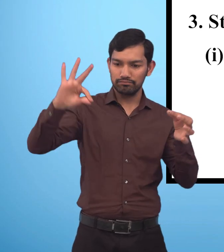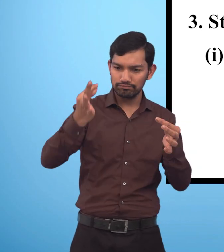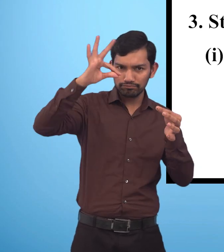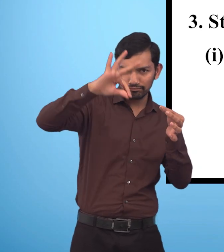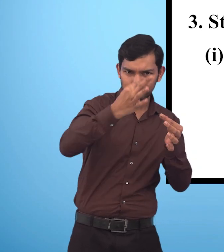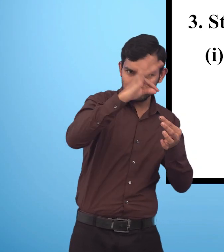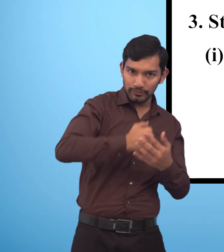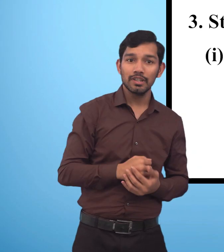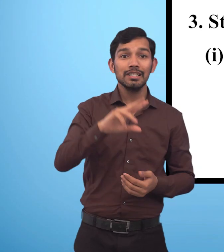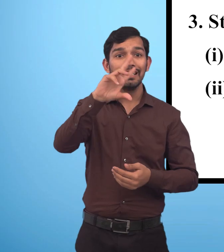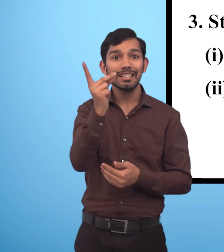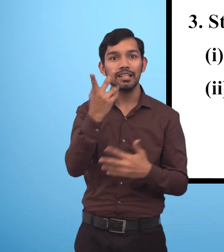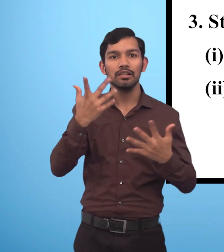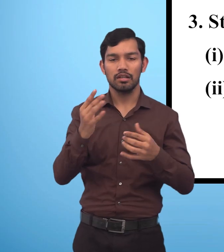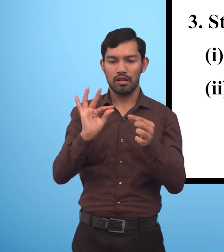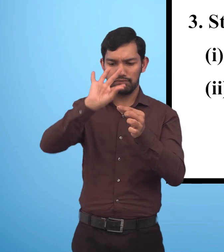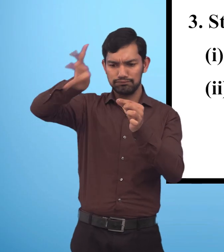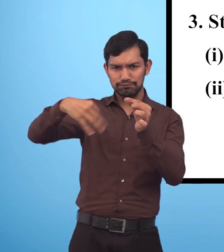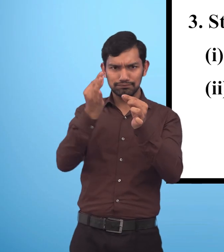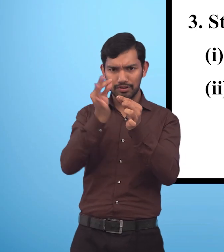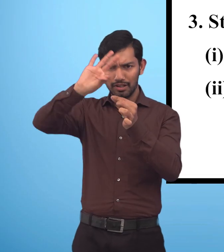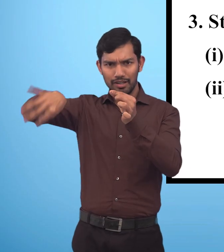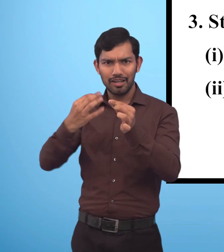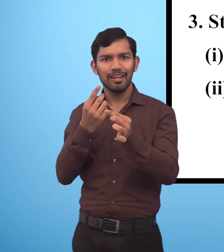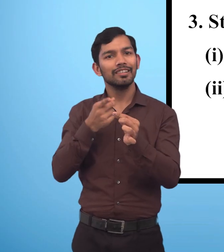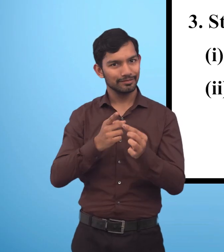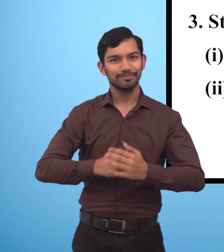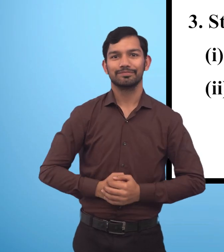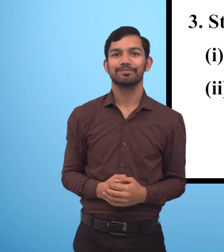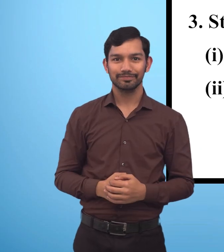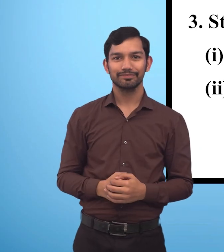1. Running stitch. 2. Chain stitch.